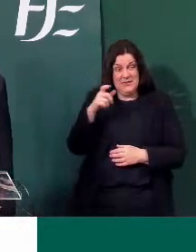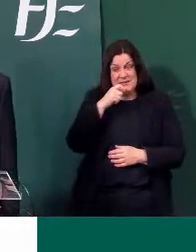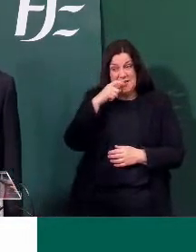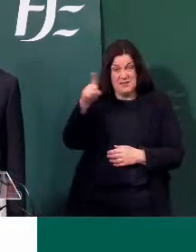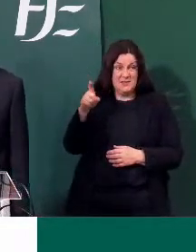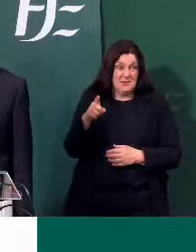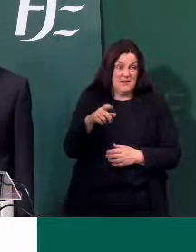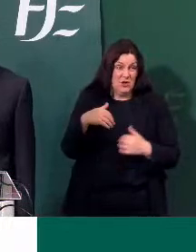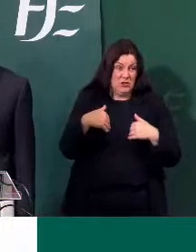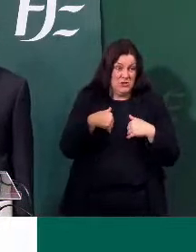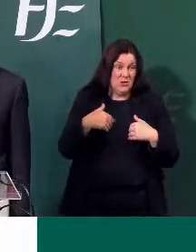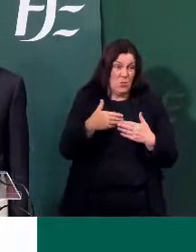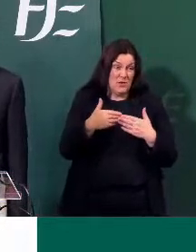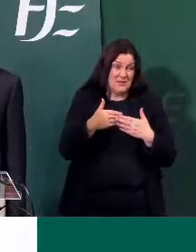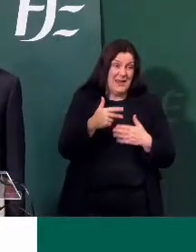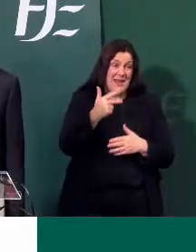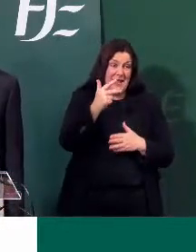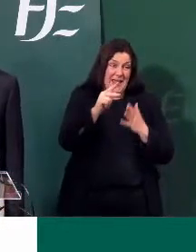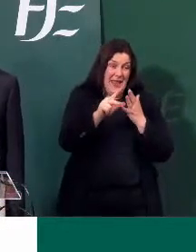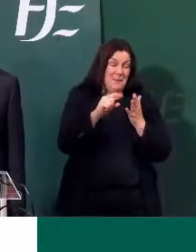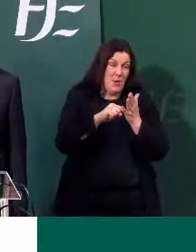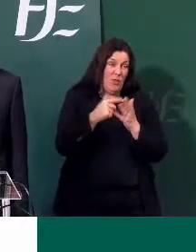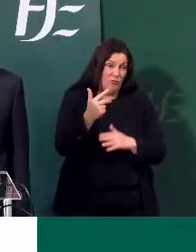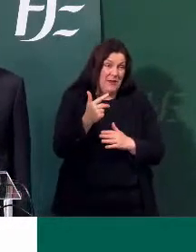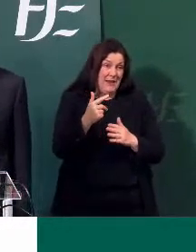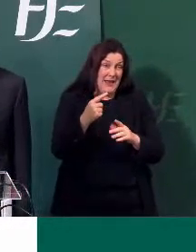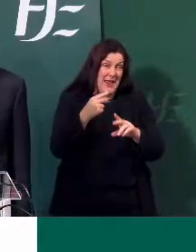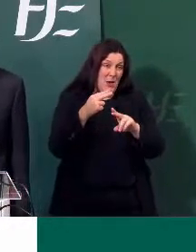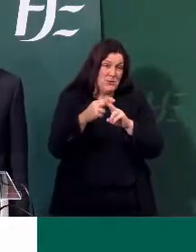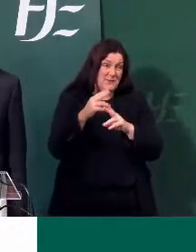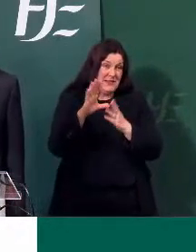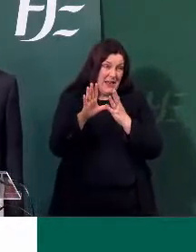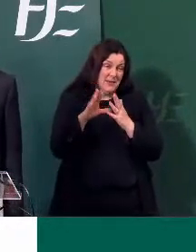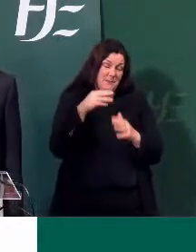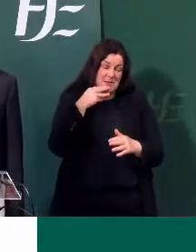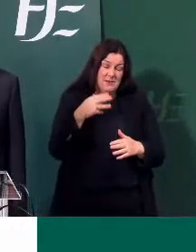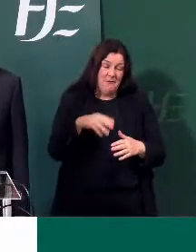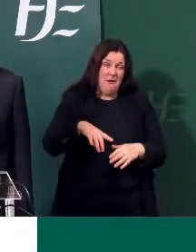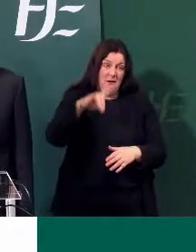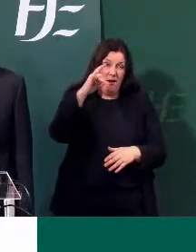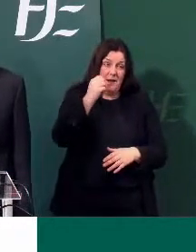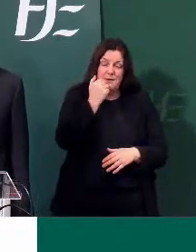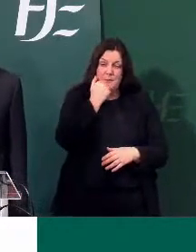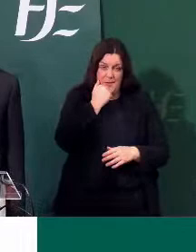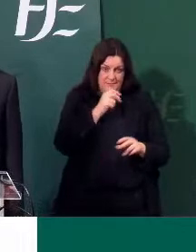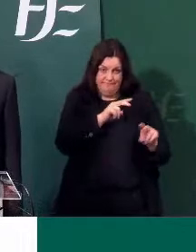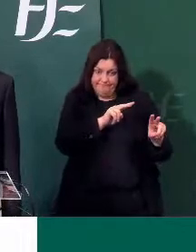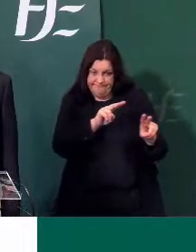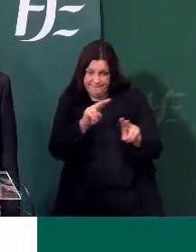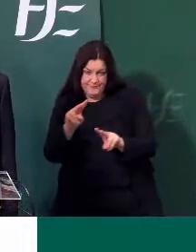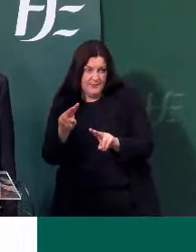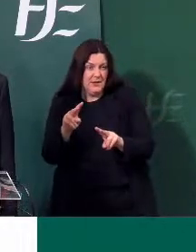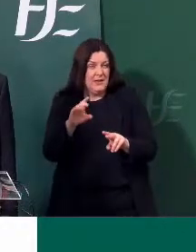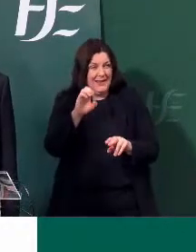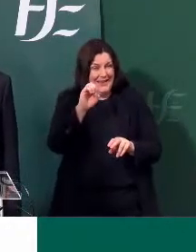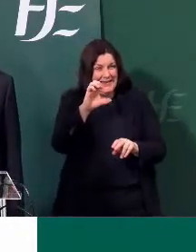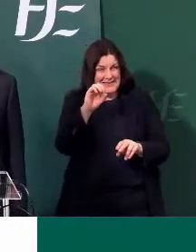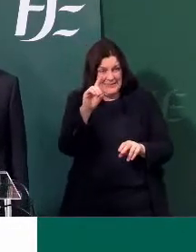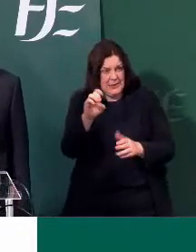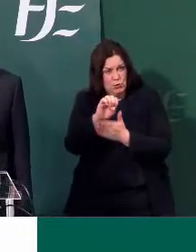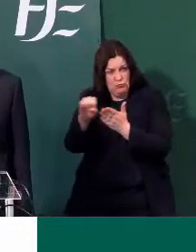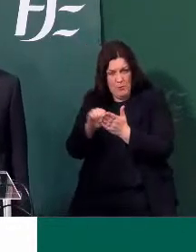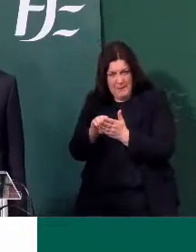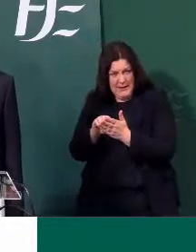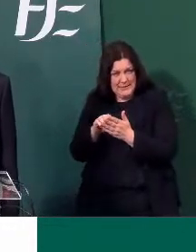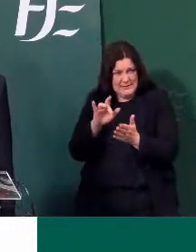previously 8.3 out of 10, which they mark as very high, and they base this assessment on 14-day instance, weekly hospital admission